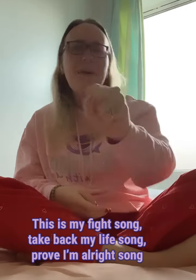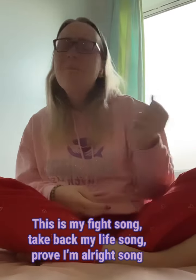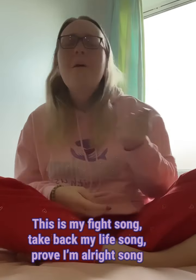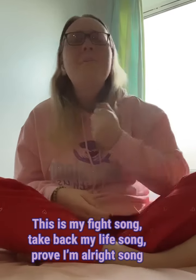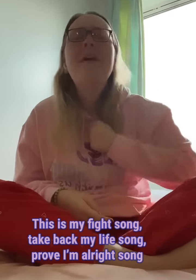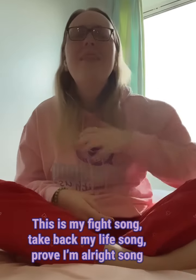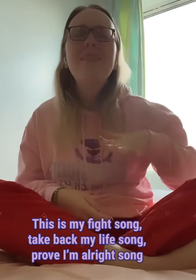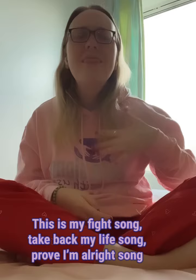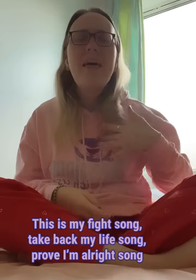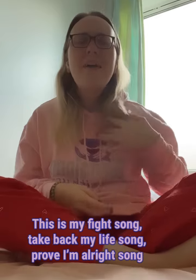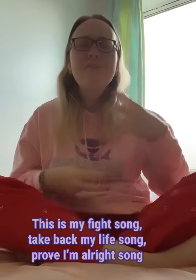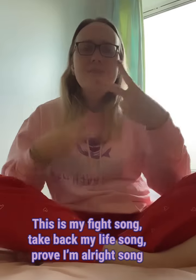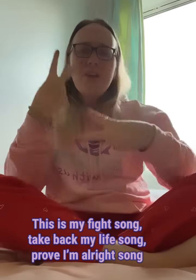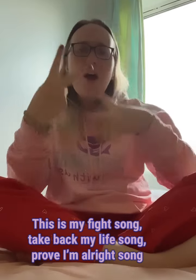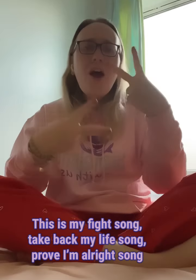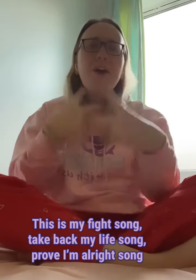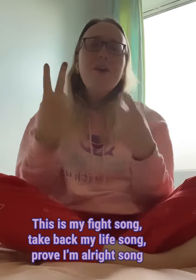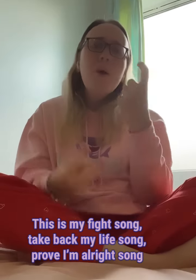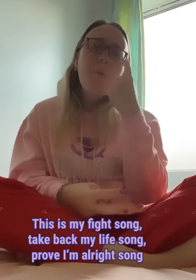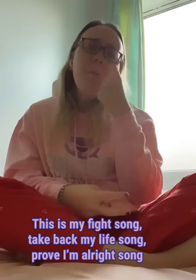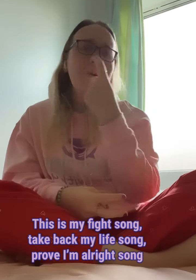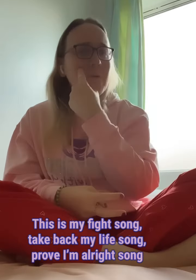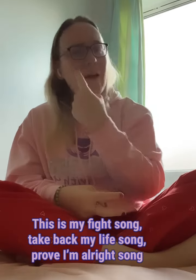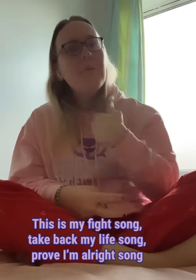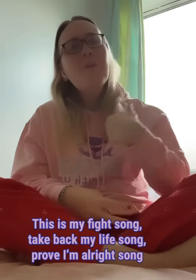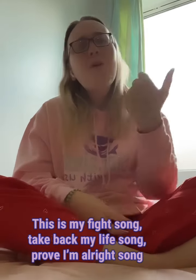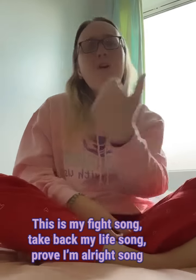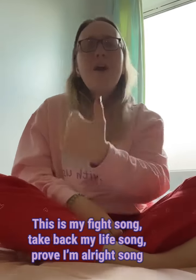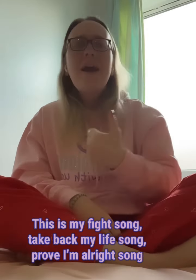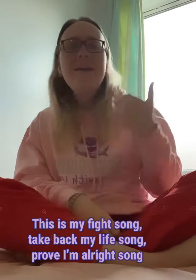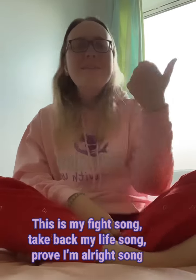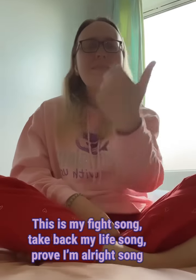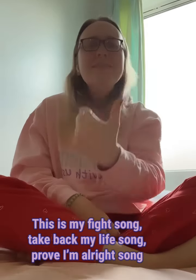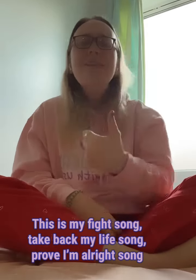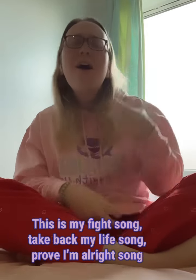Take back my life song. Prove I'm alright